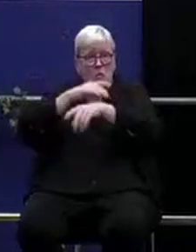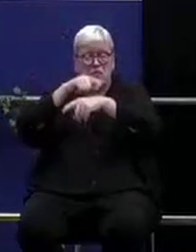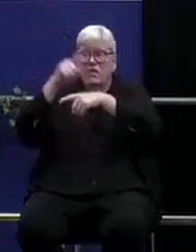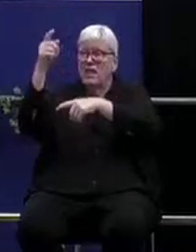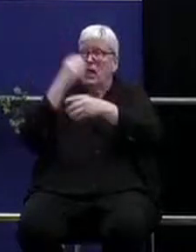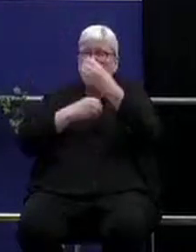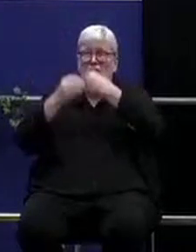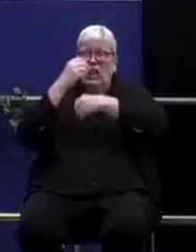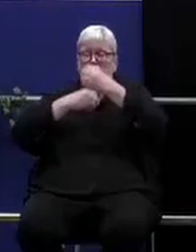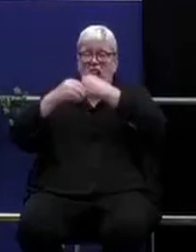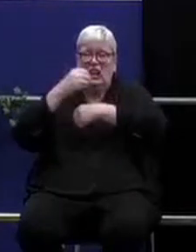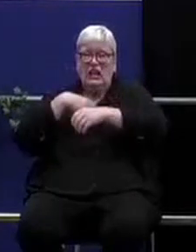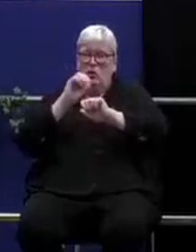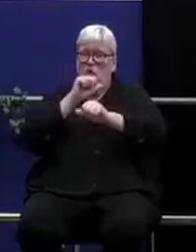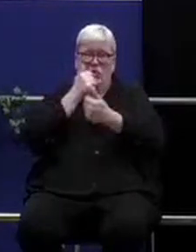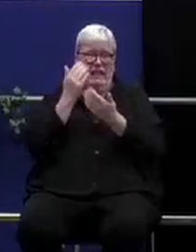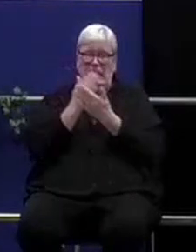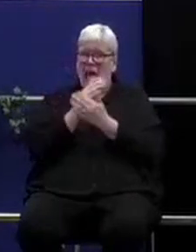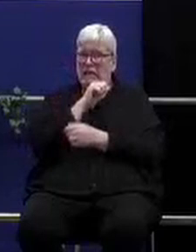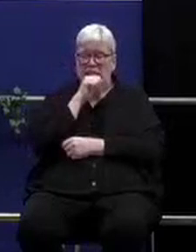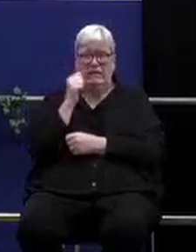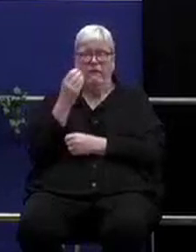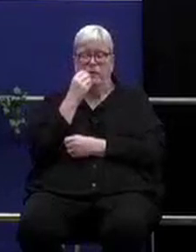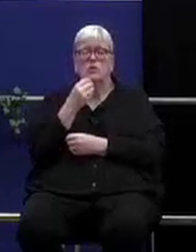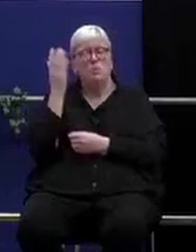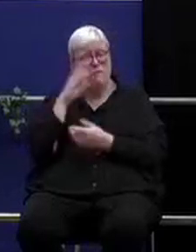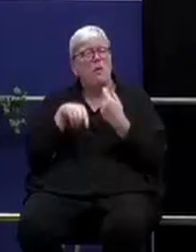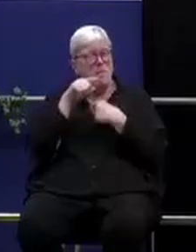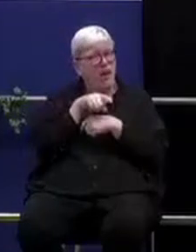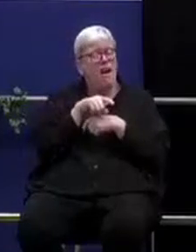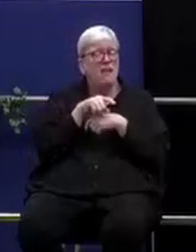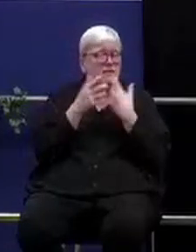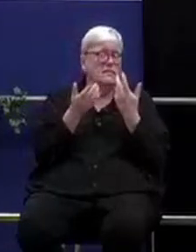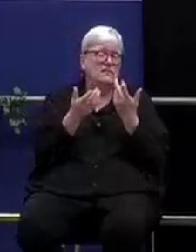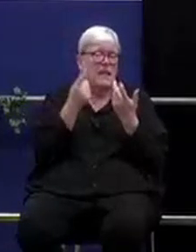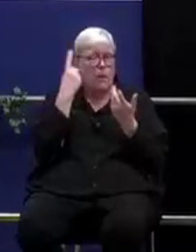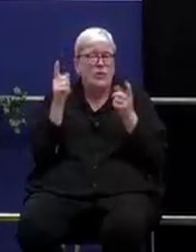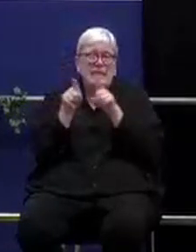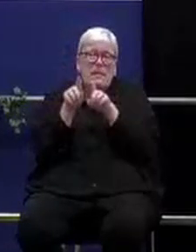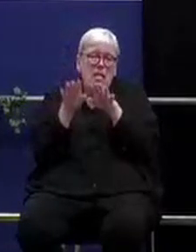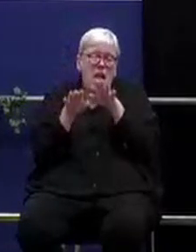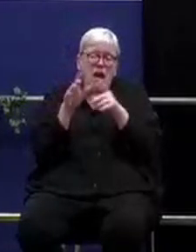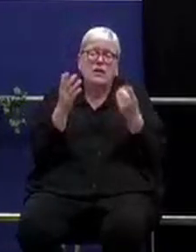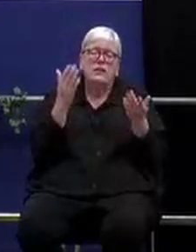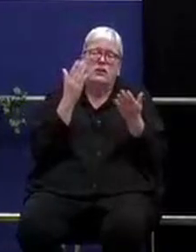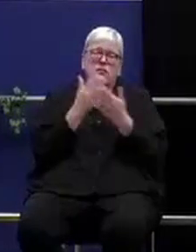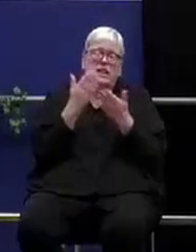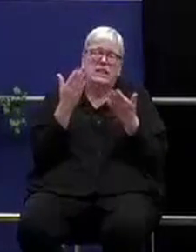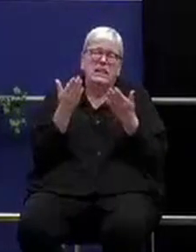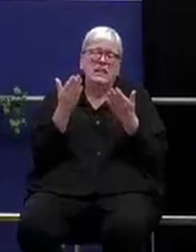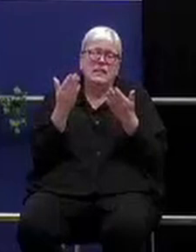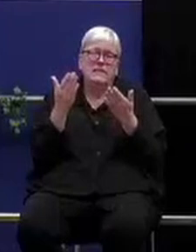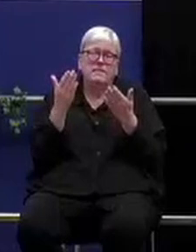eating food that is not appealing. So it just felt like quite a kind of natural progression to force, to force these pouches like on